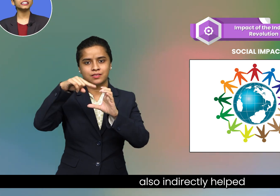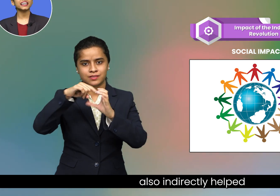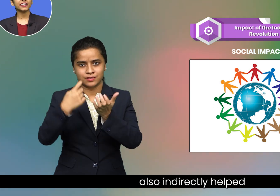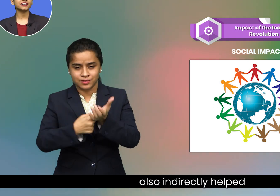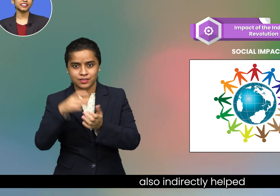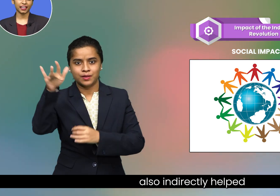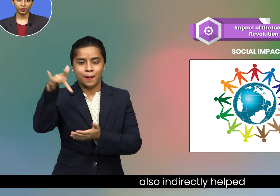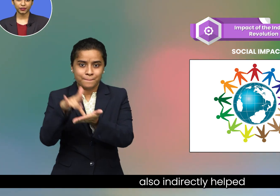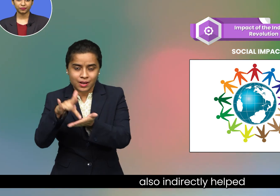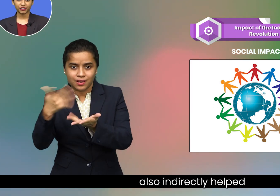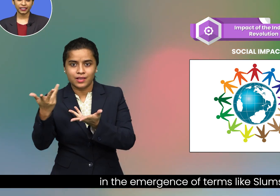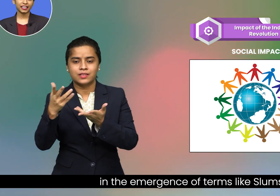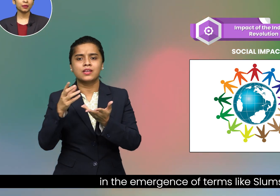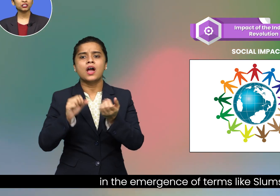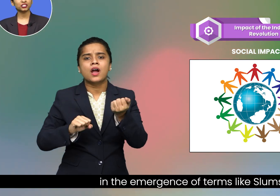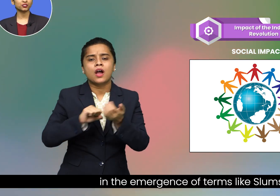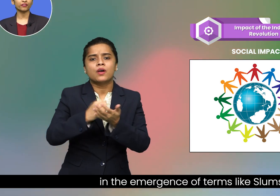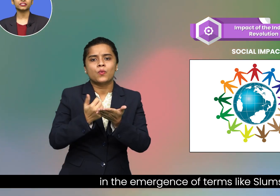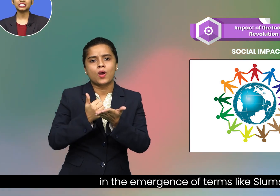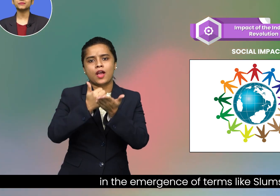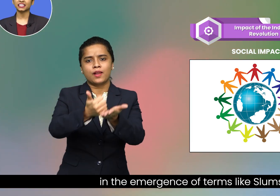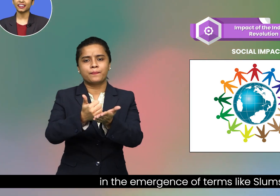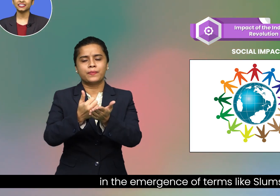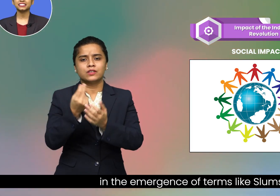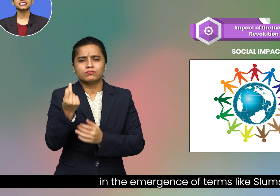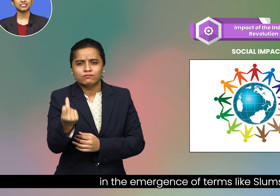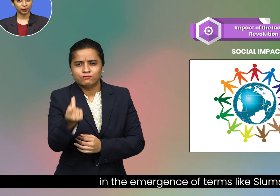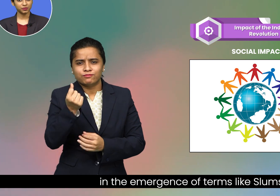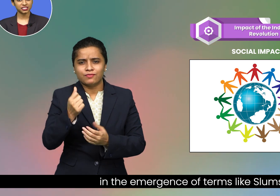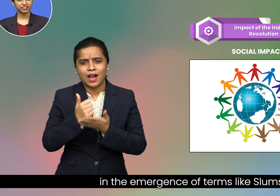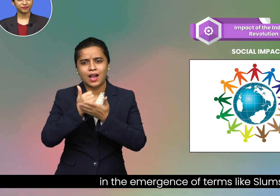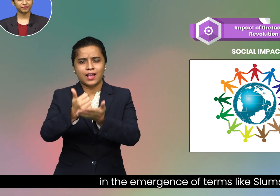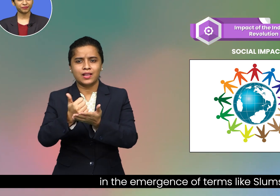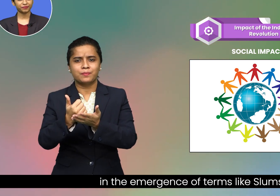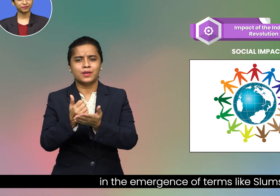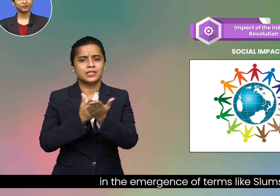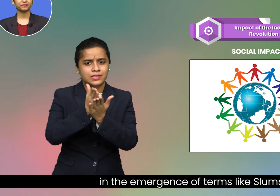also indirectly helped in the emergence of terms like slums,